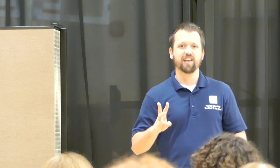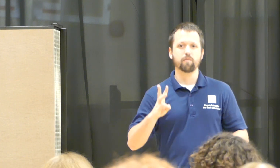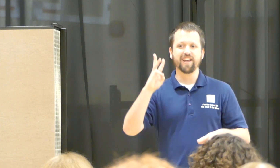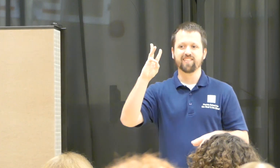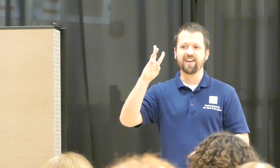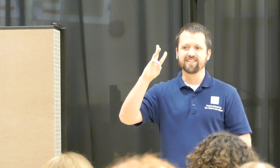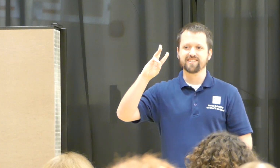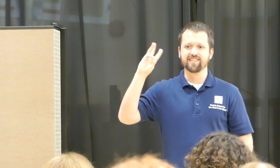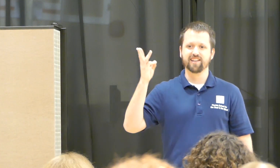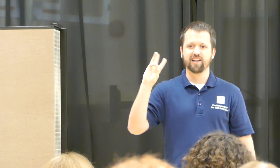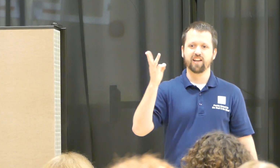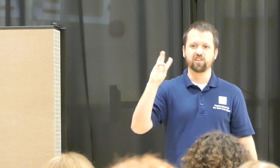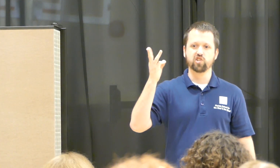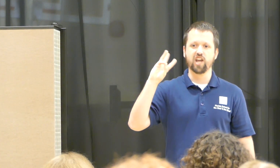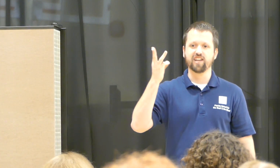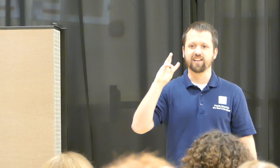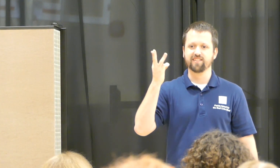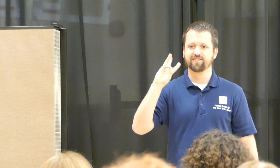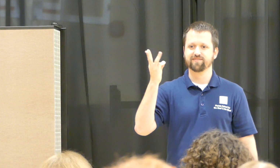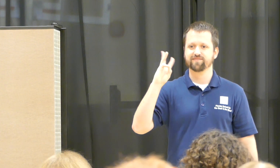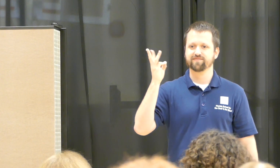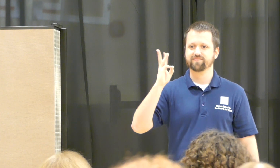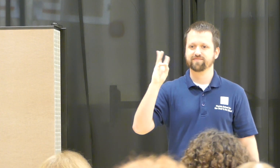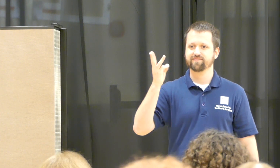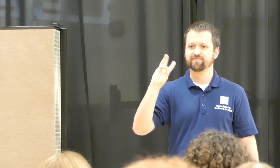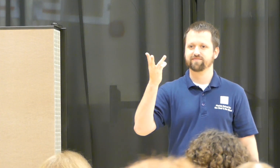Make a 6. Shake it.